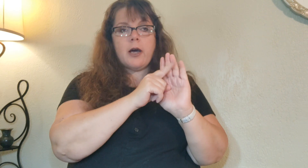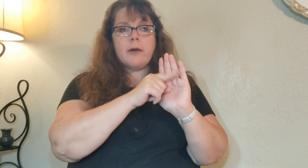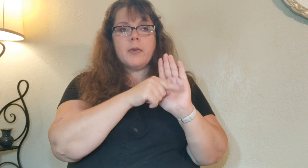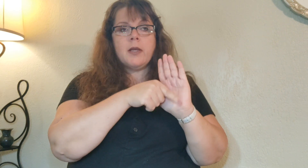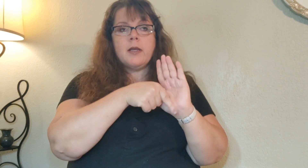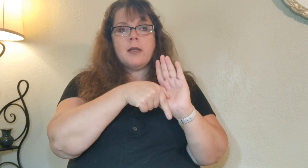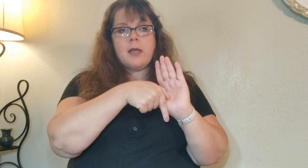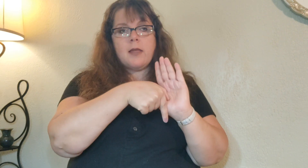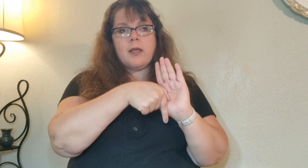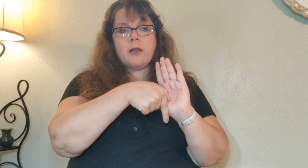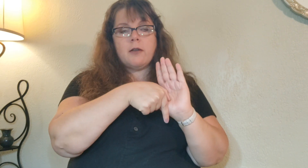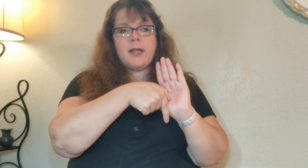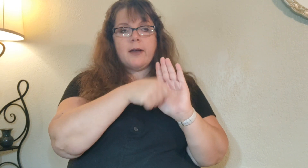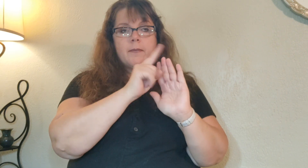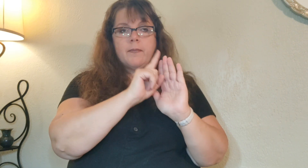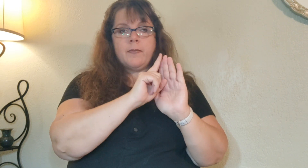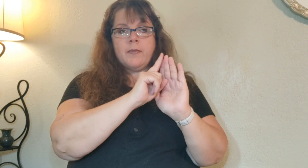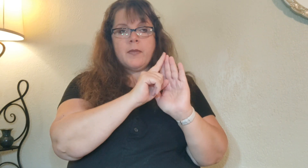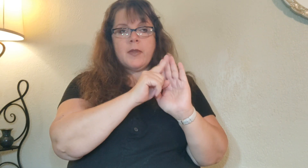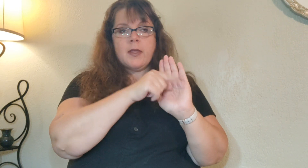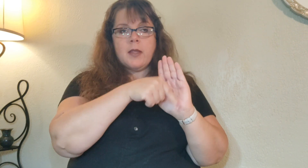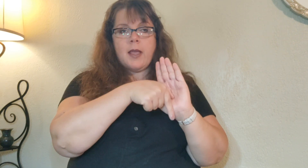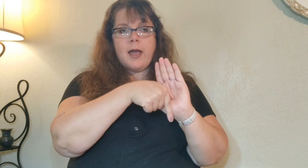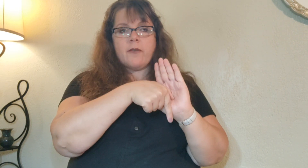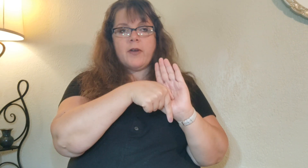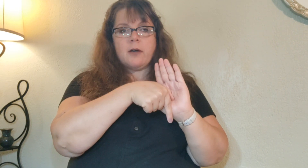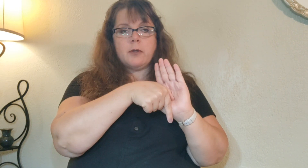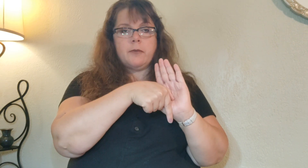top and then go down. Half hour.